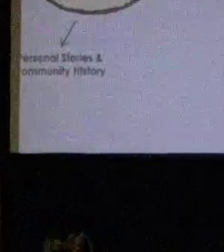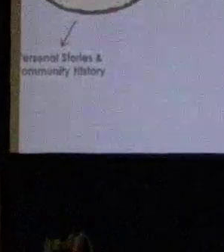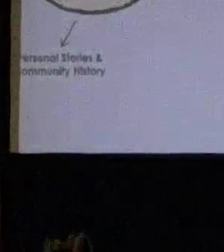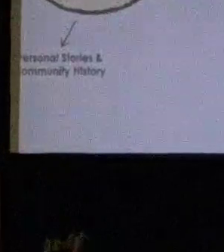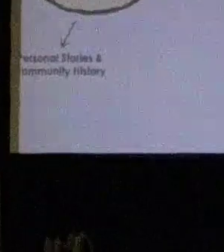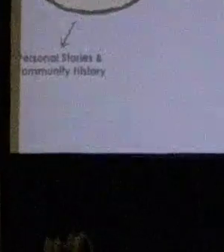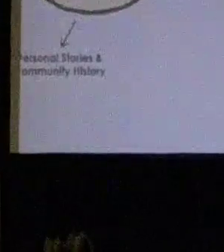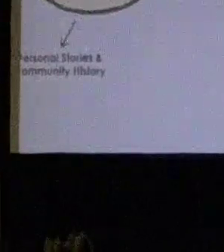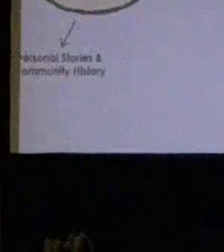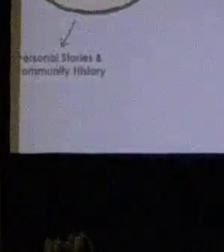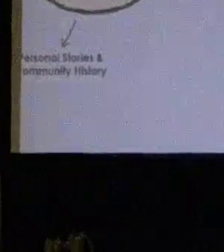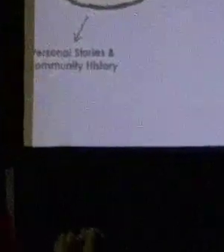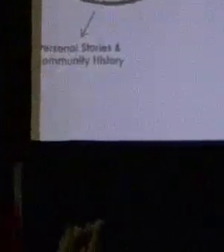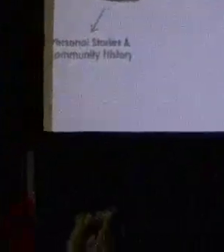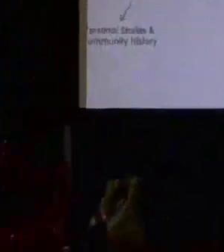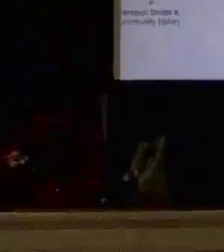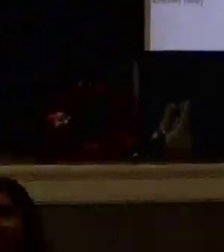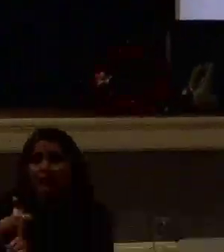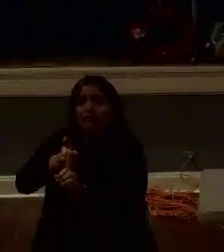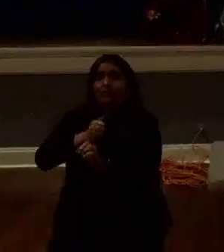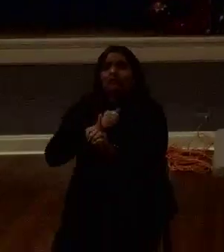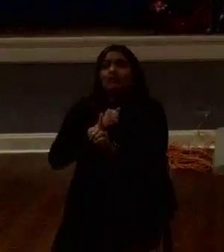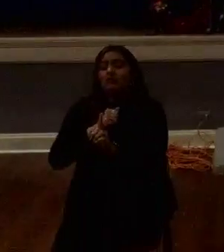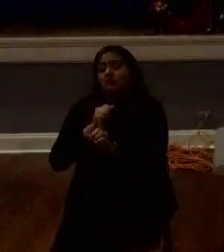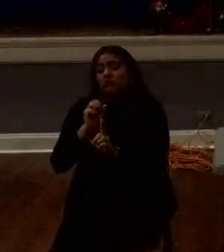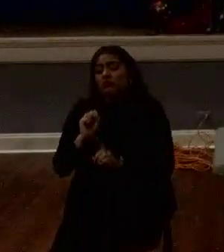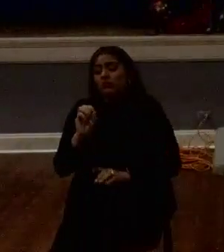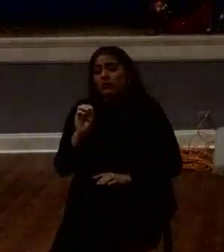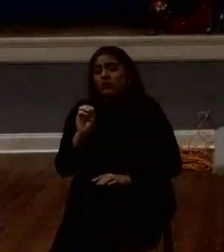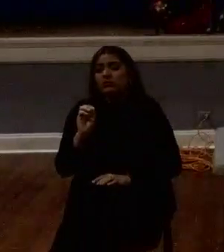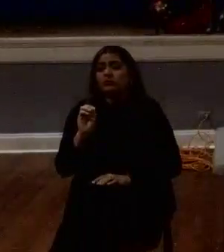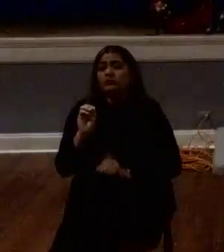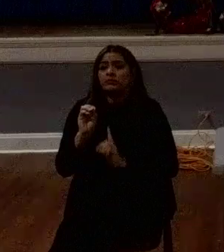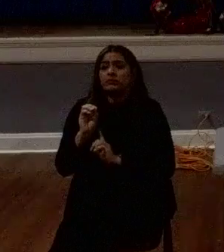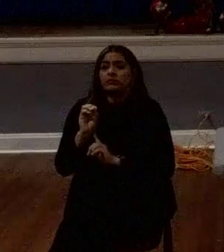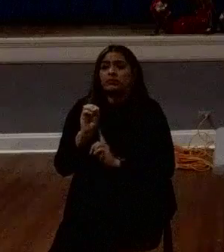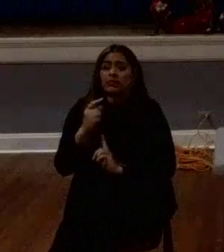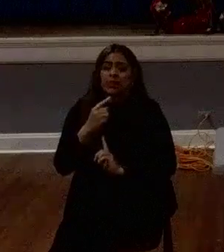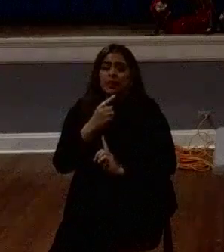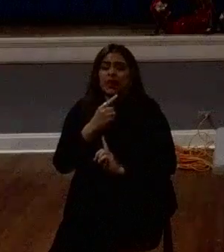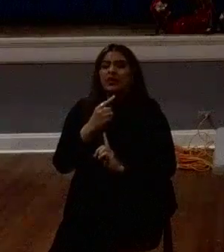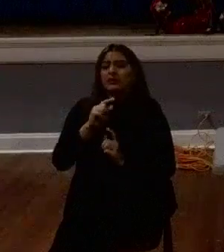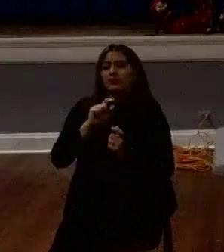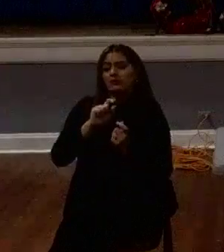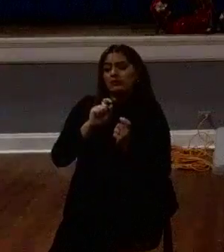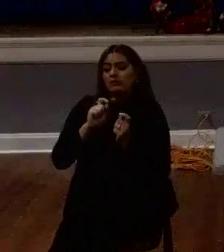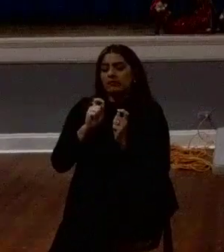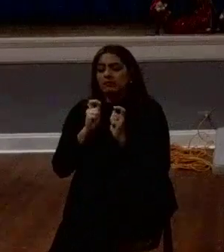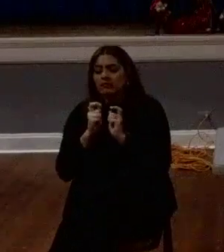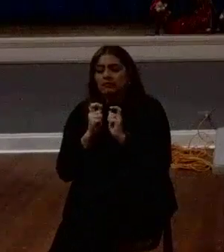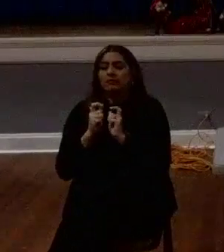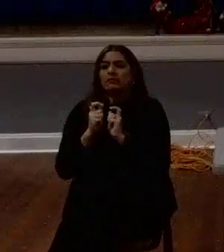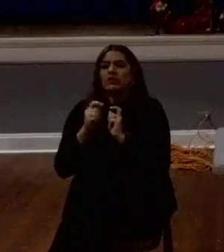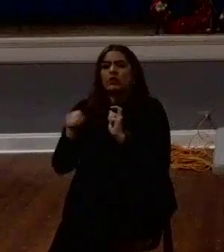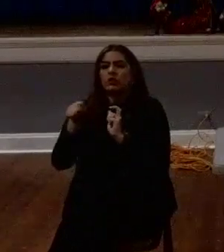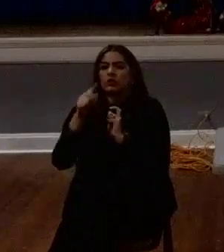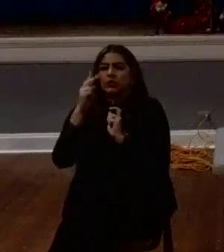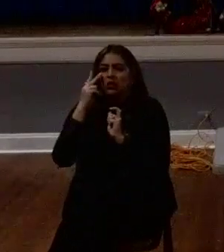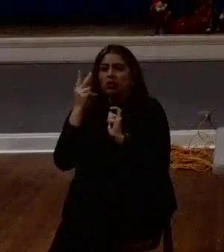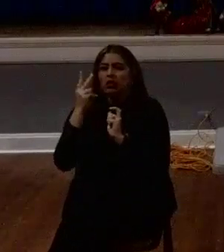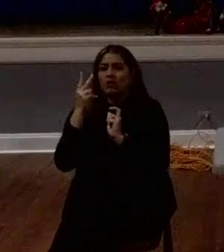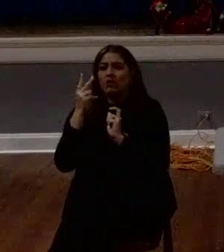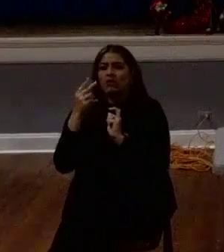park. So this is a little bit of a refinement of some of the things that you saw last time